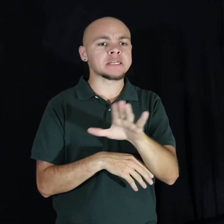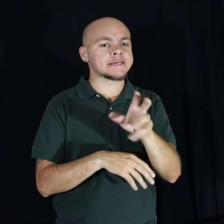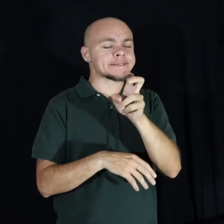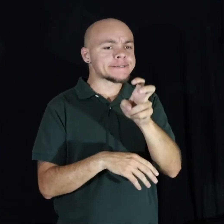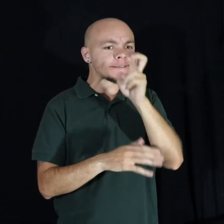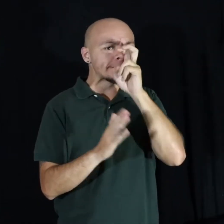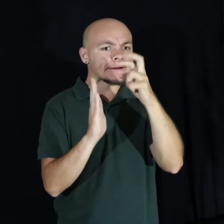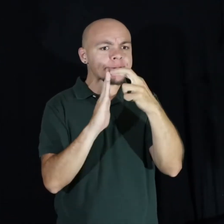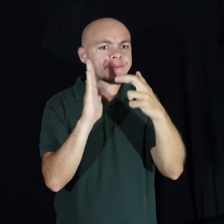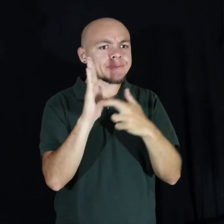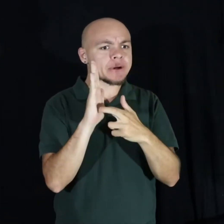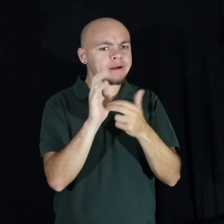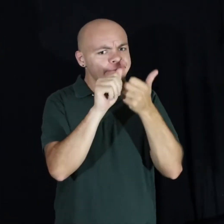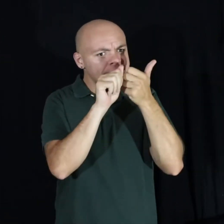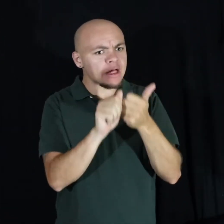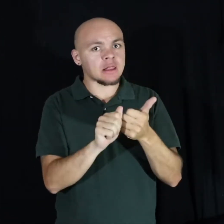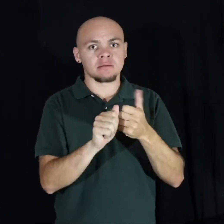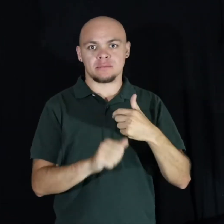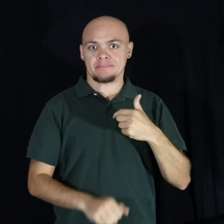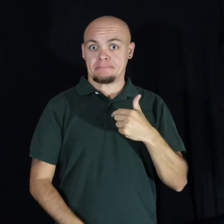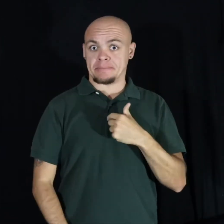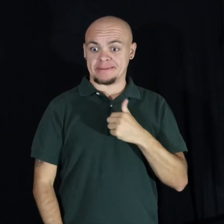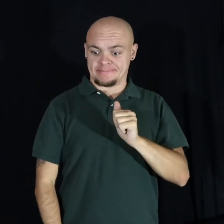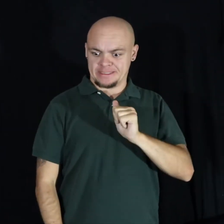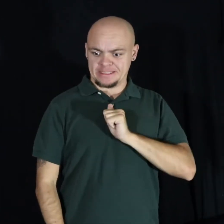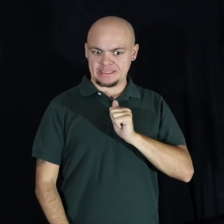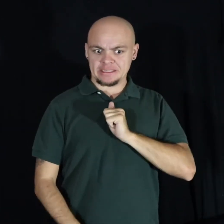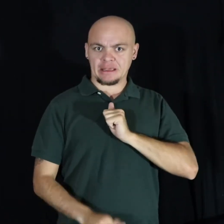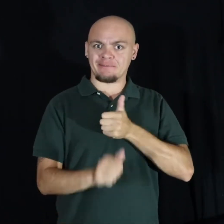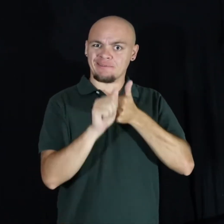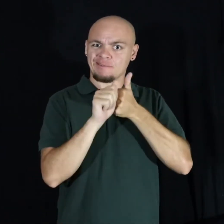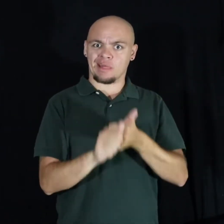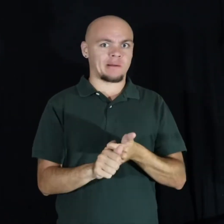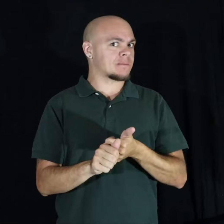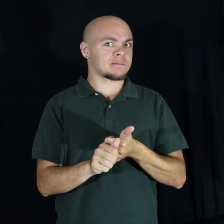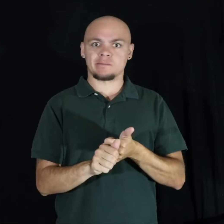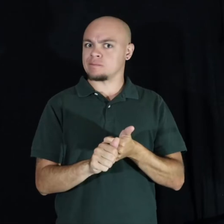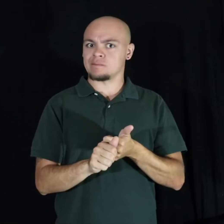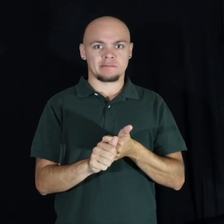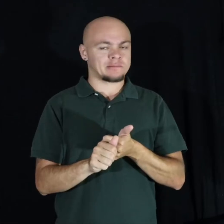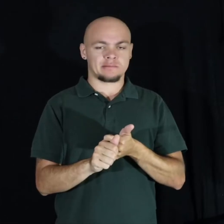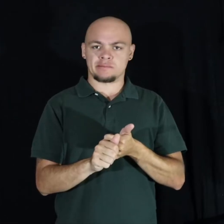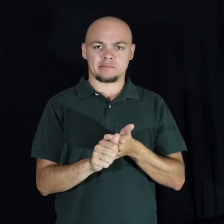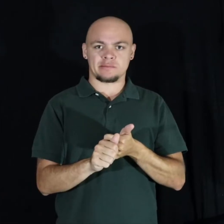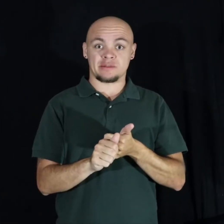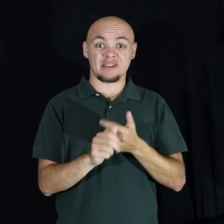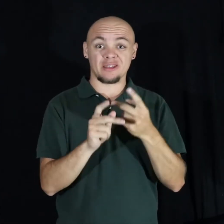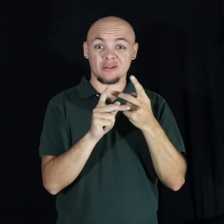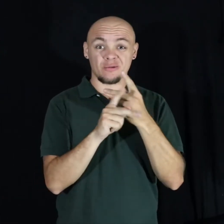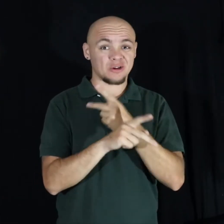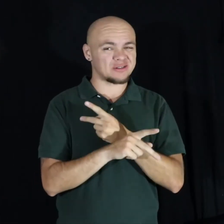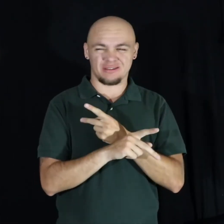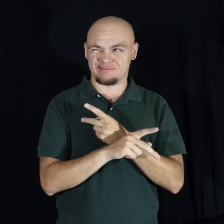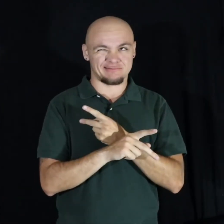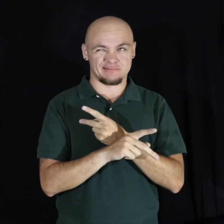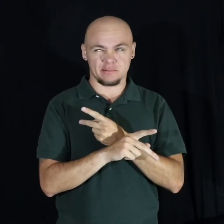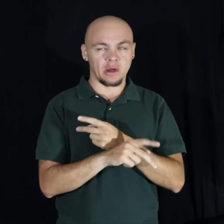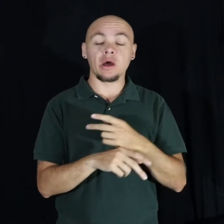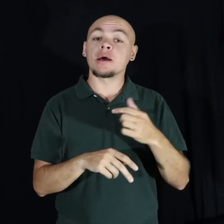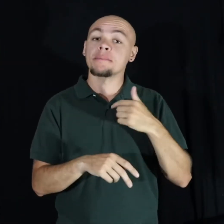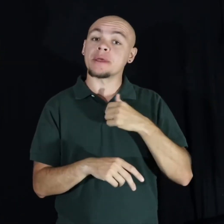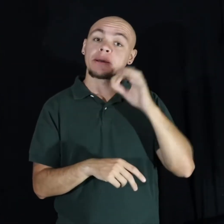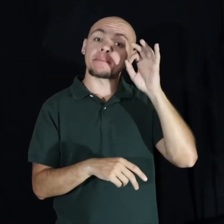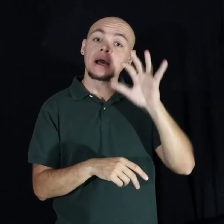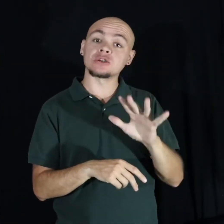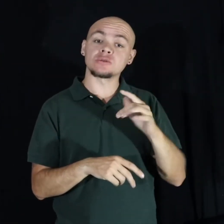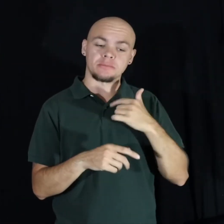set of rules that I wasn't even willing to abide by. And that's not the worst part. As a pastor, I